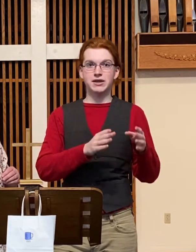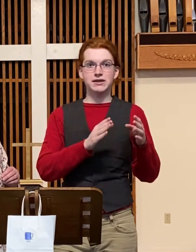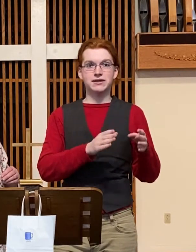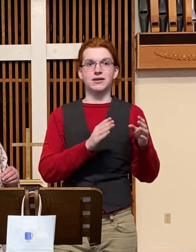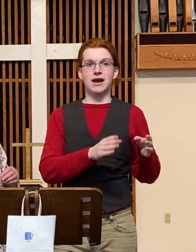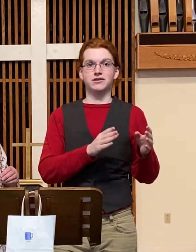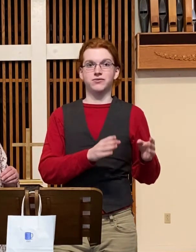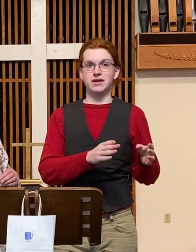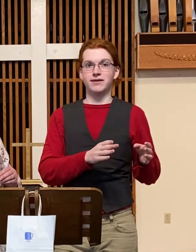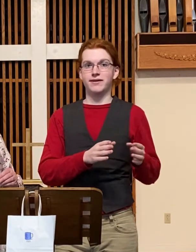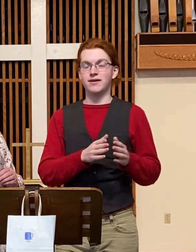did last week. Mm-hmm.